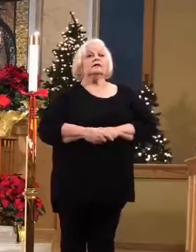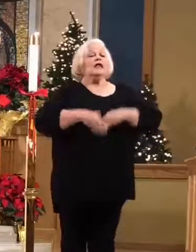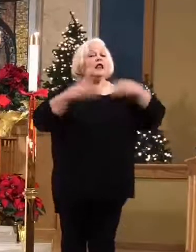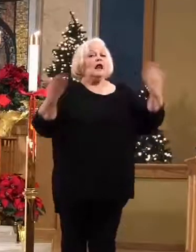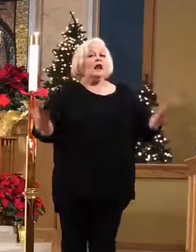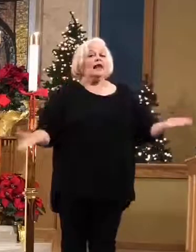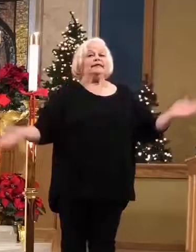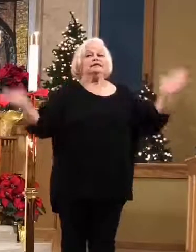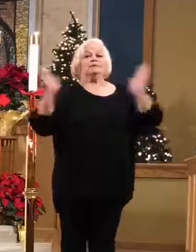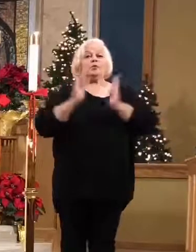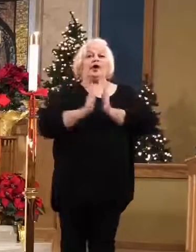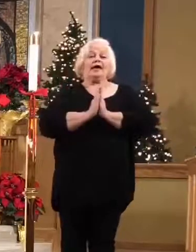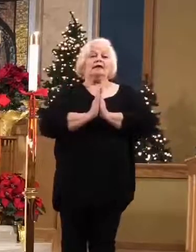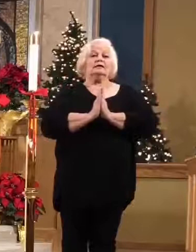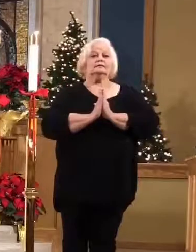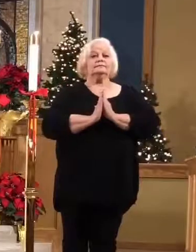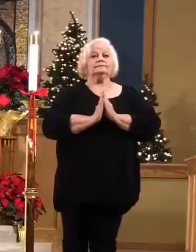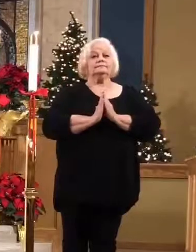Let us pray.